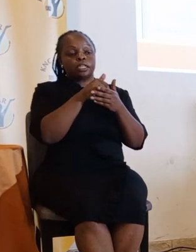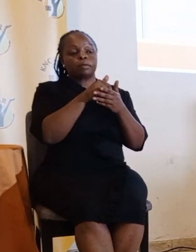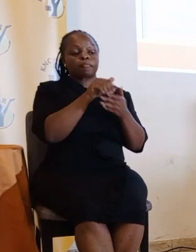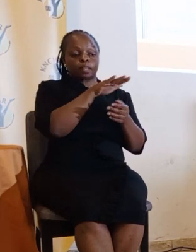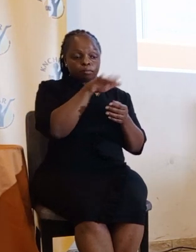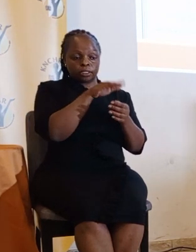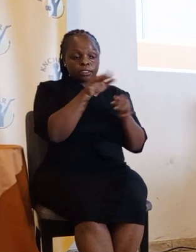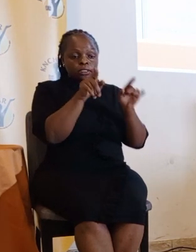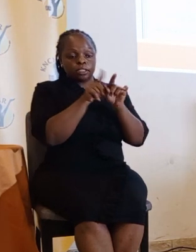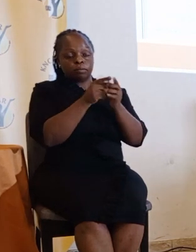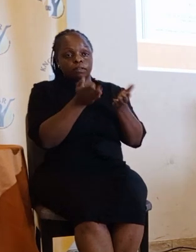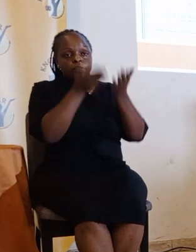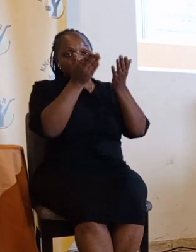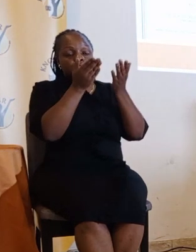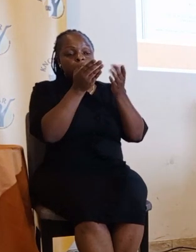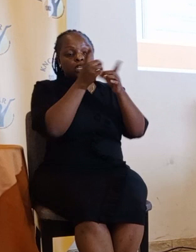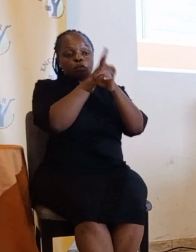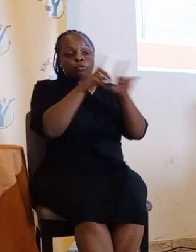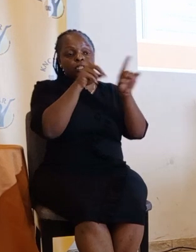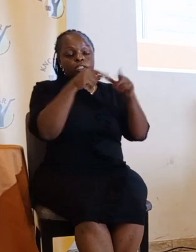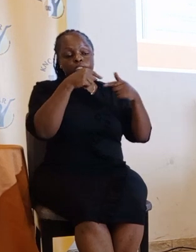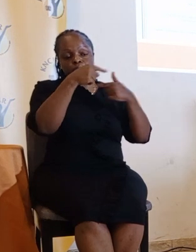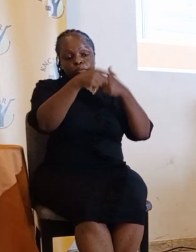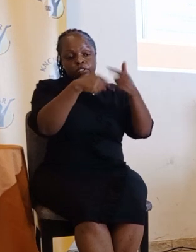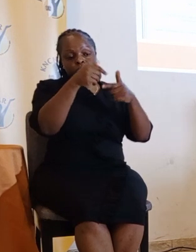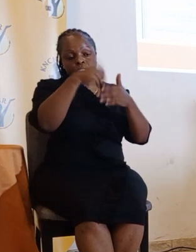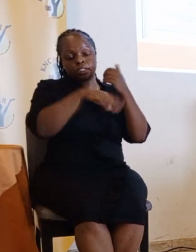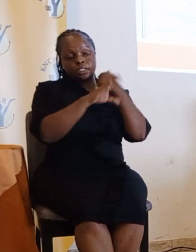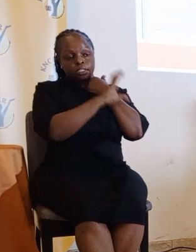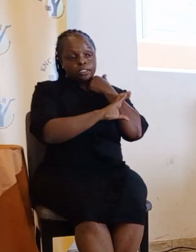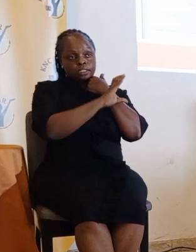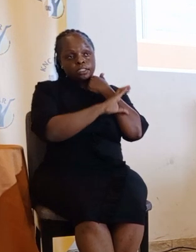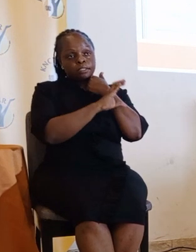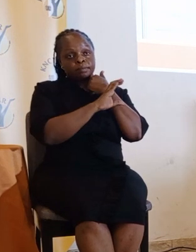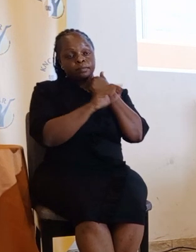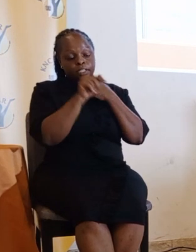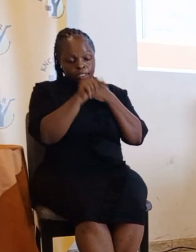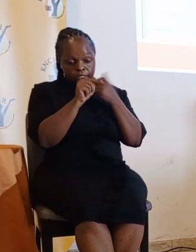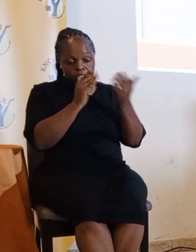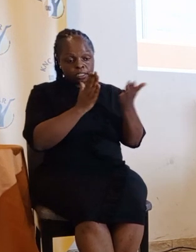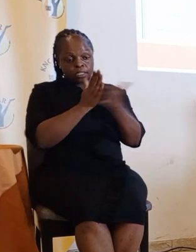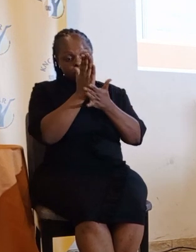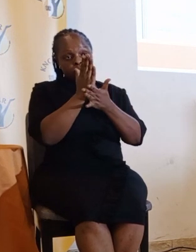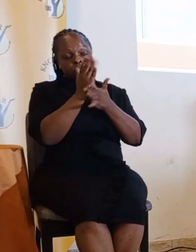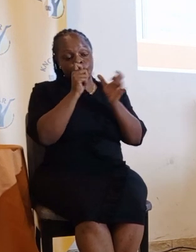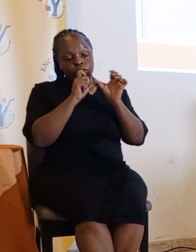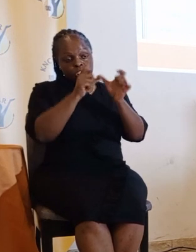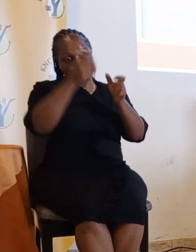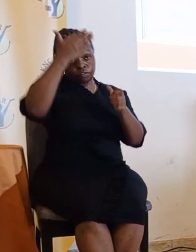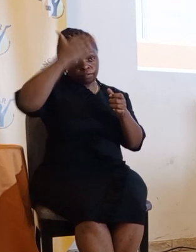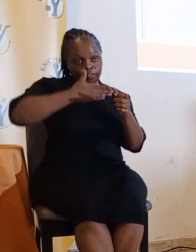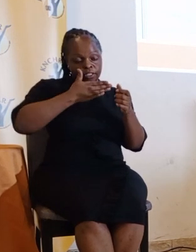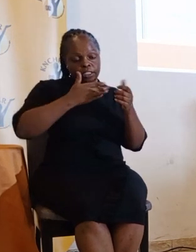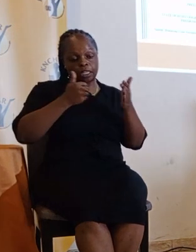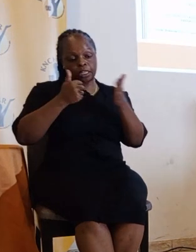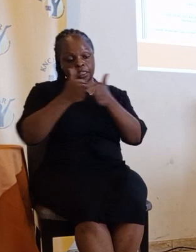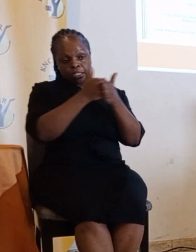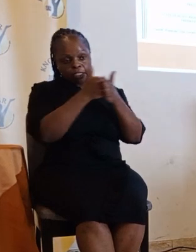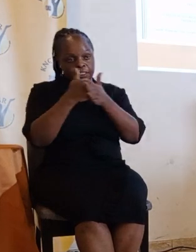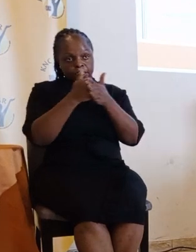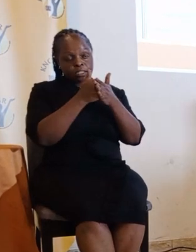and advancing democratization processes in our country. These rights continue facing threats due to